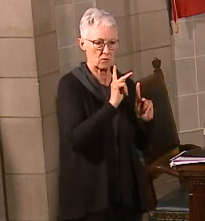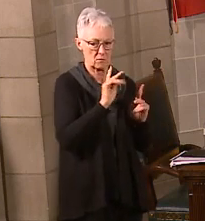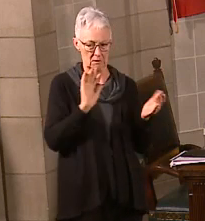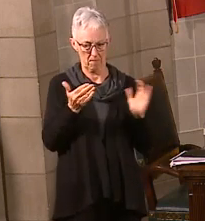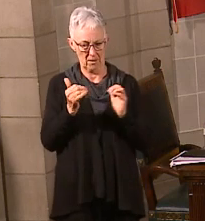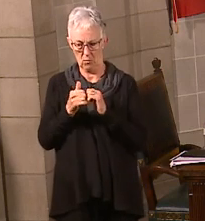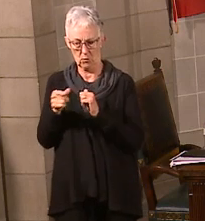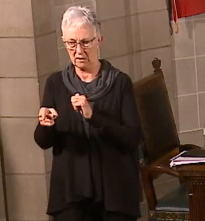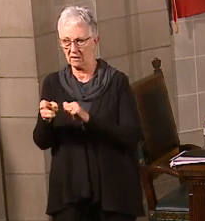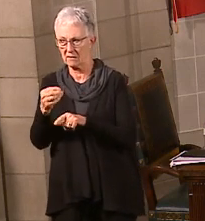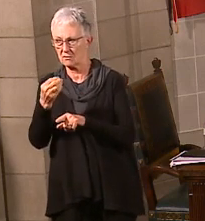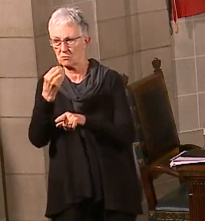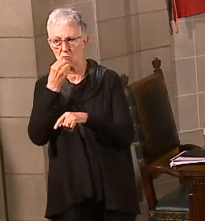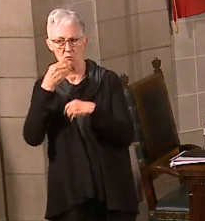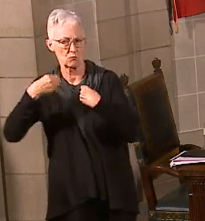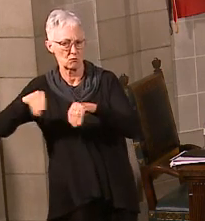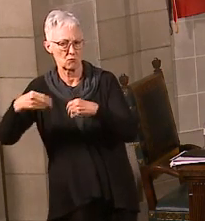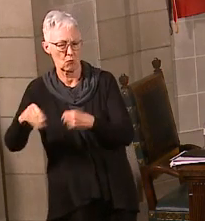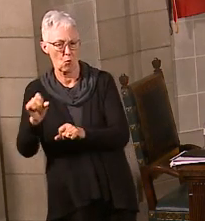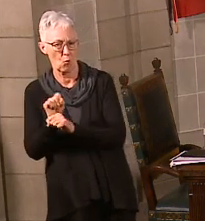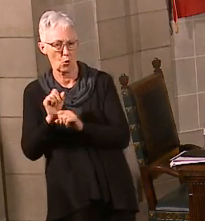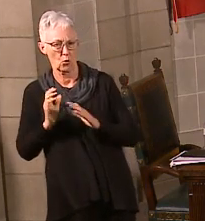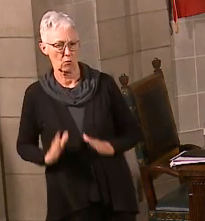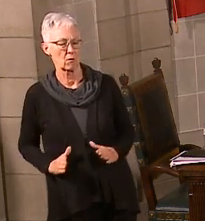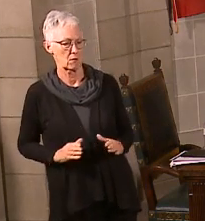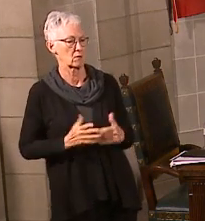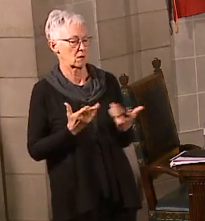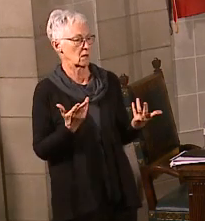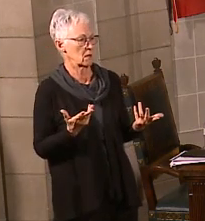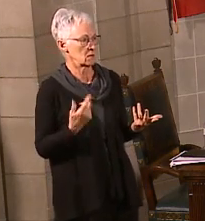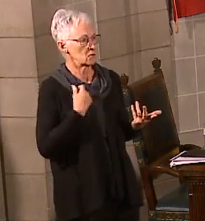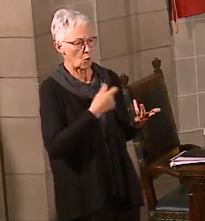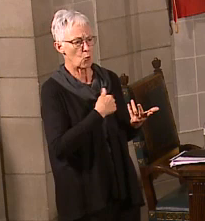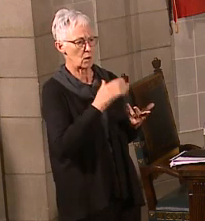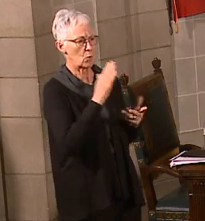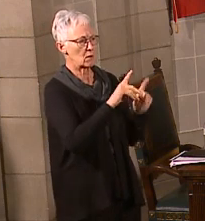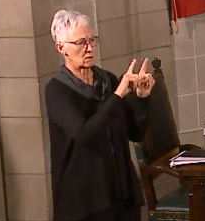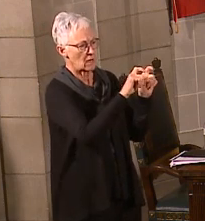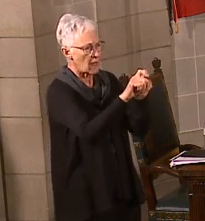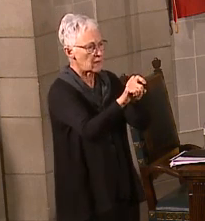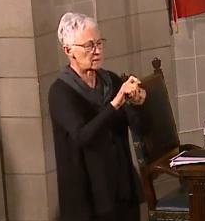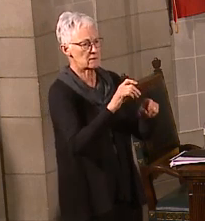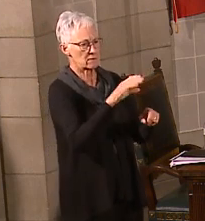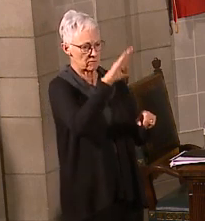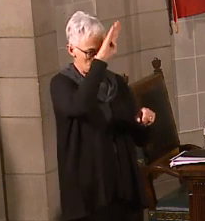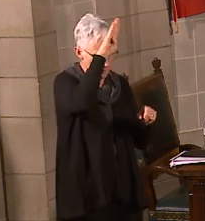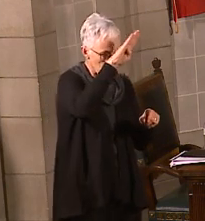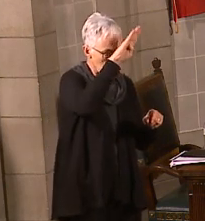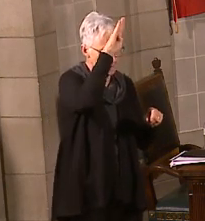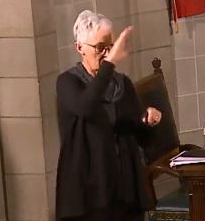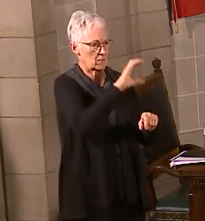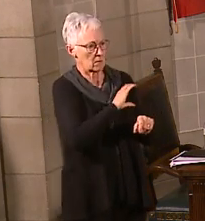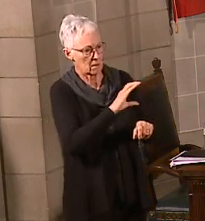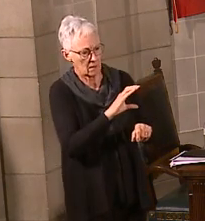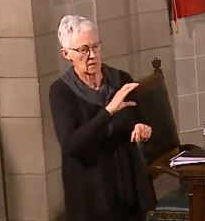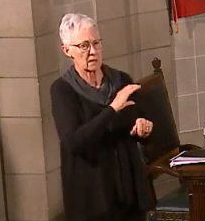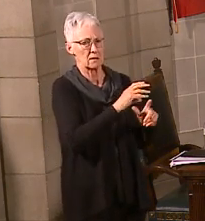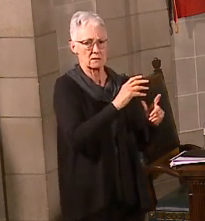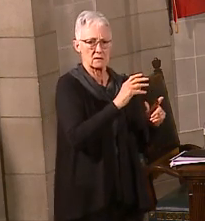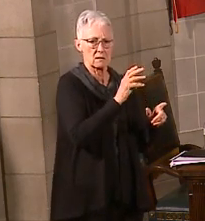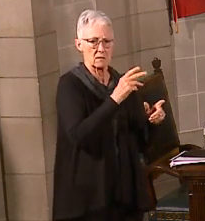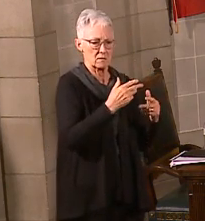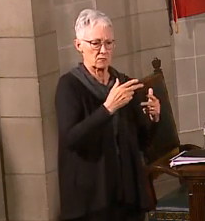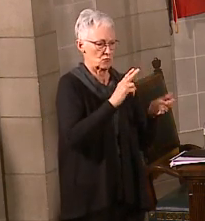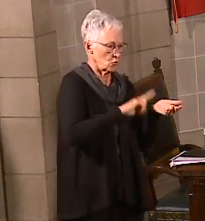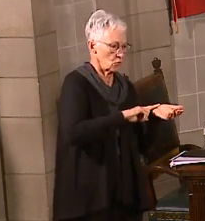them with regard to testing or our lodging program and that sort of thing. And we will have additional programs more for the general public that will come out down the road